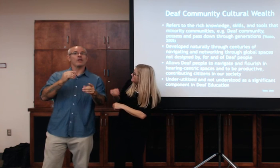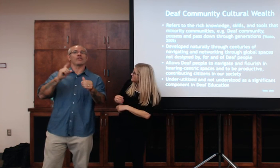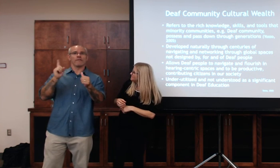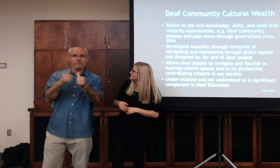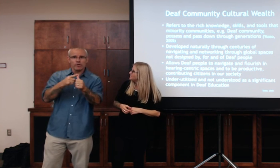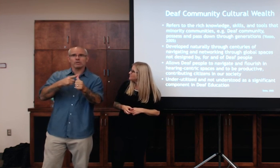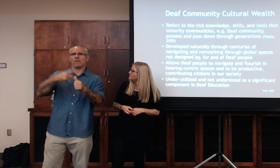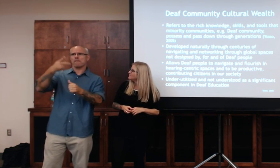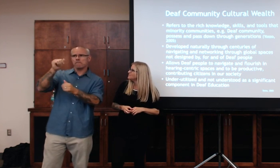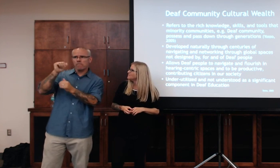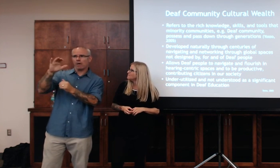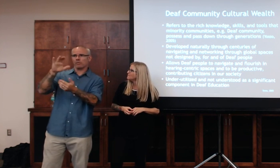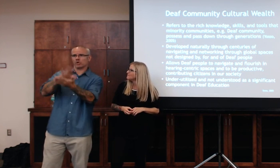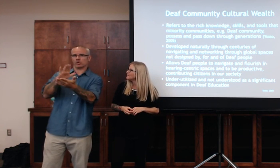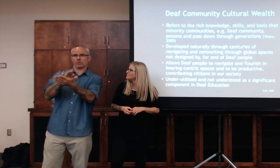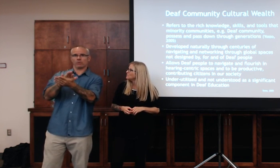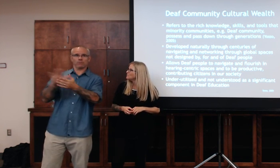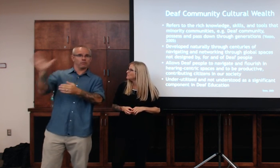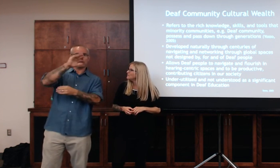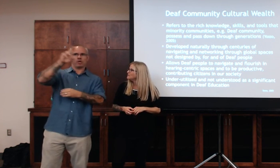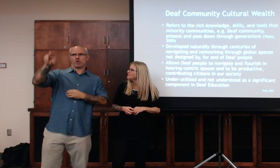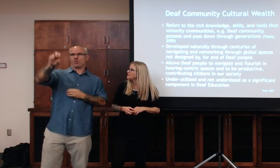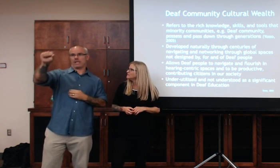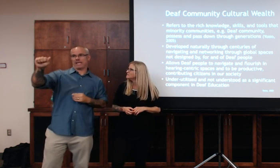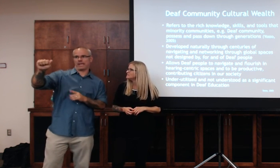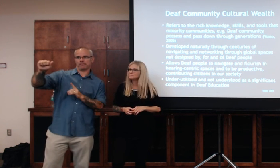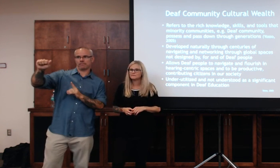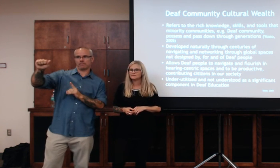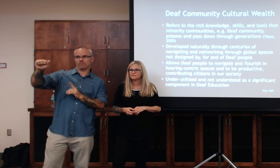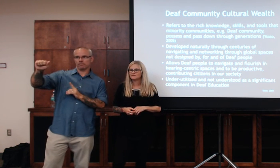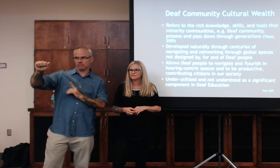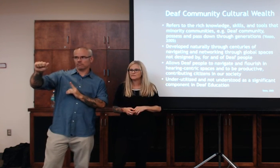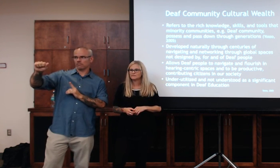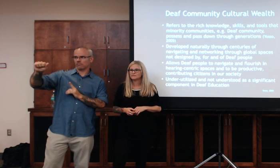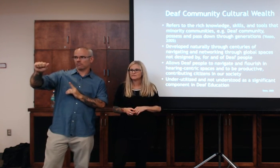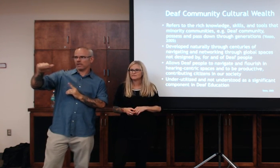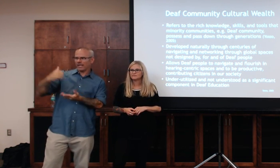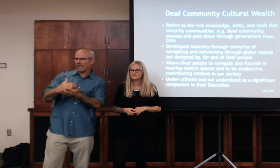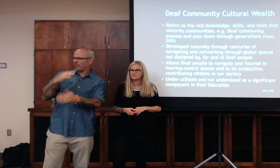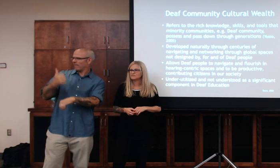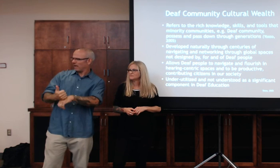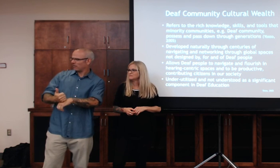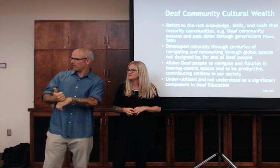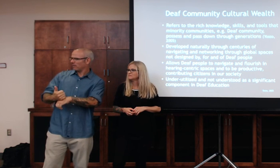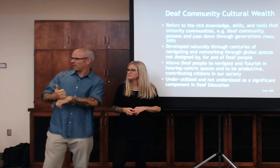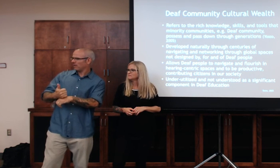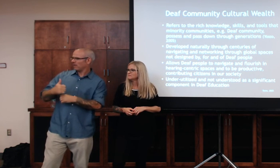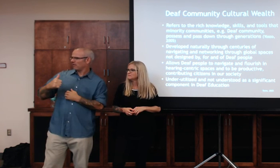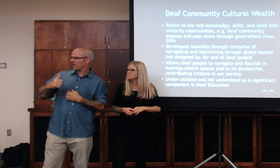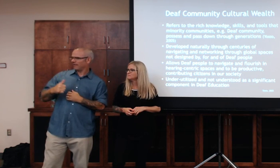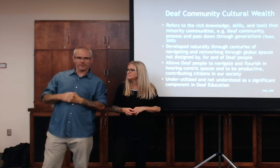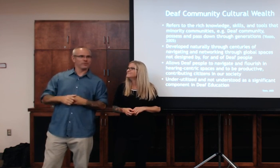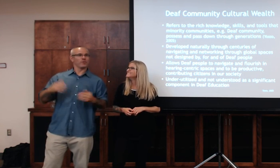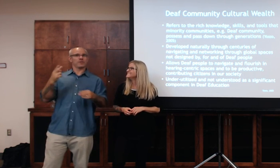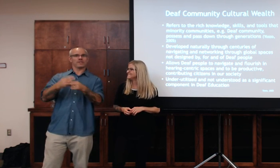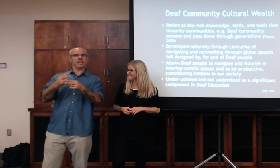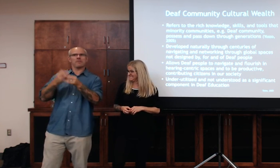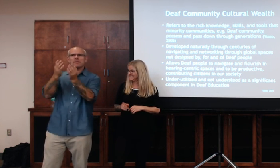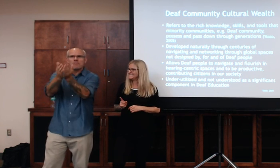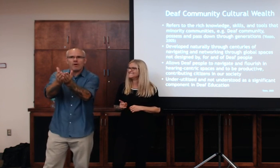And the first public school in the United States of America. He helped found those. What's the name of the